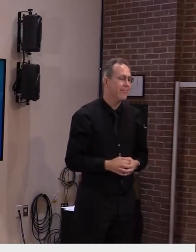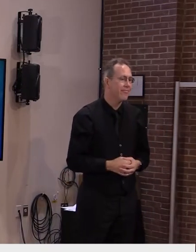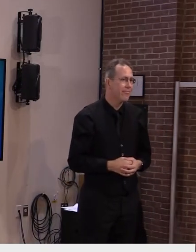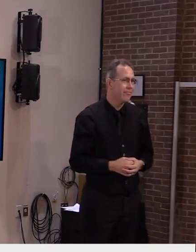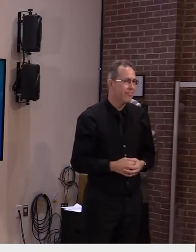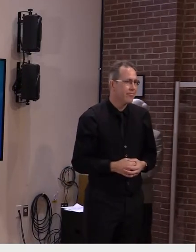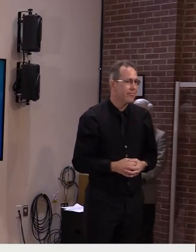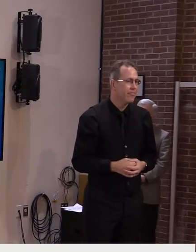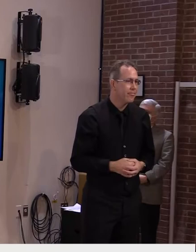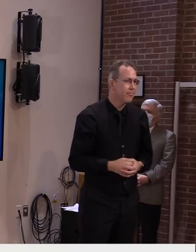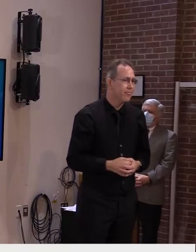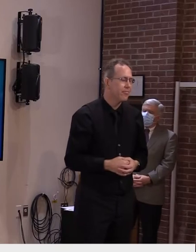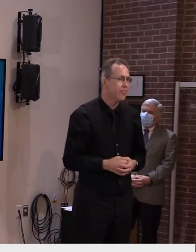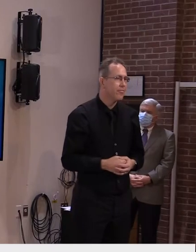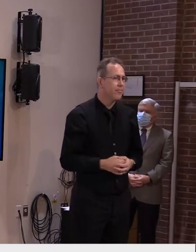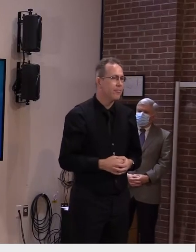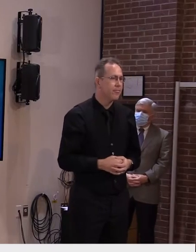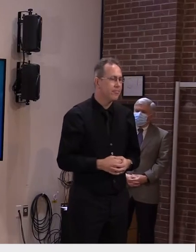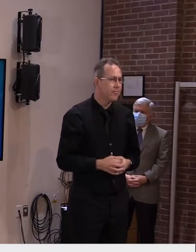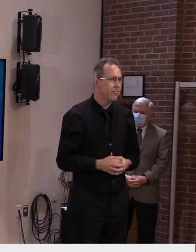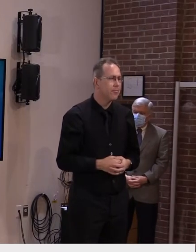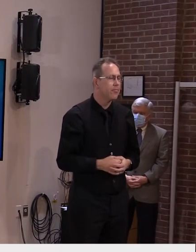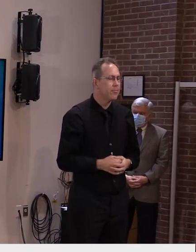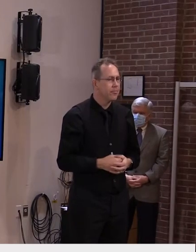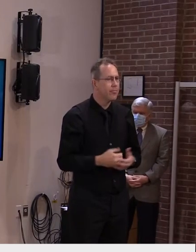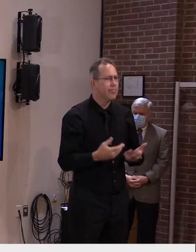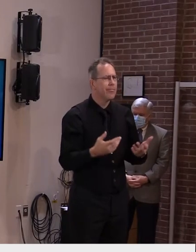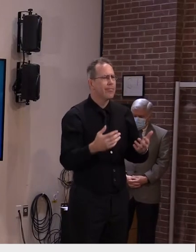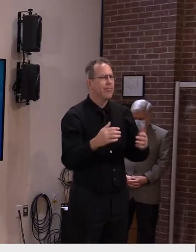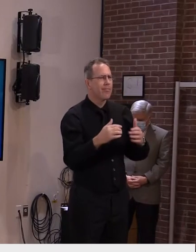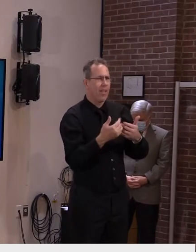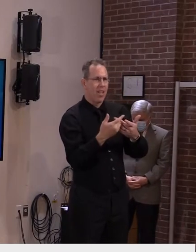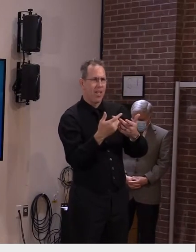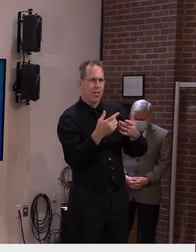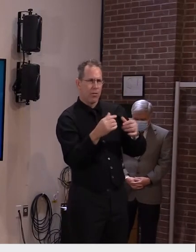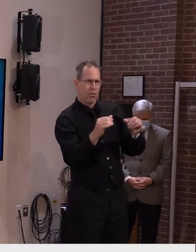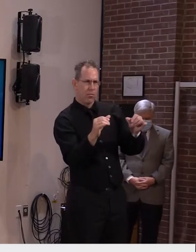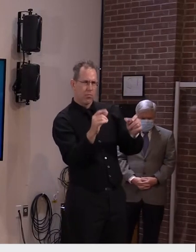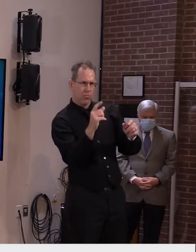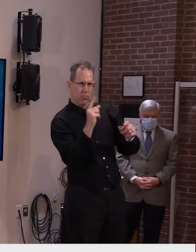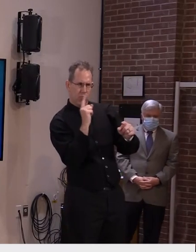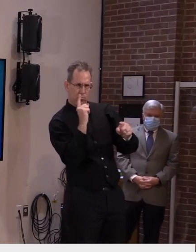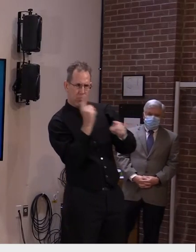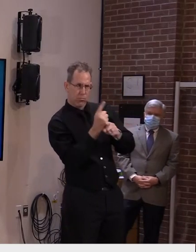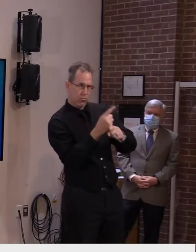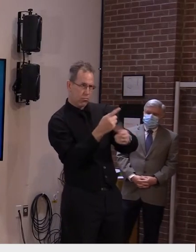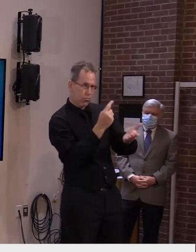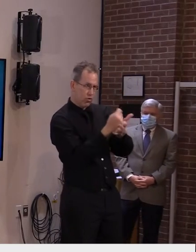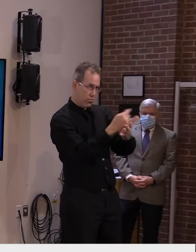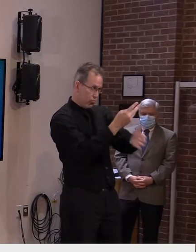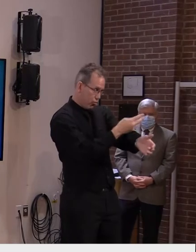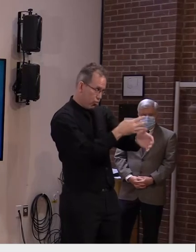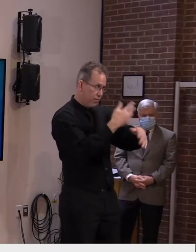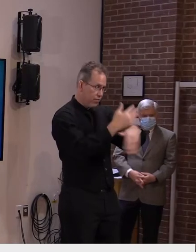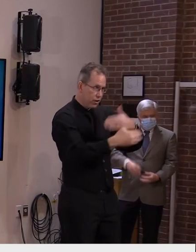the way you judge success is the important criteria here, and I think the most important indicator would be